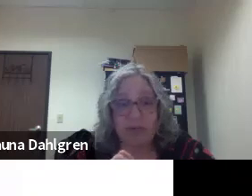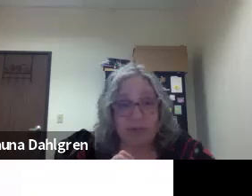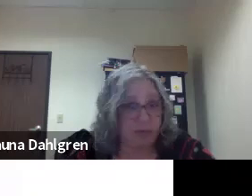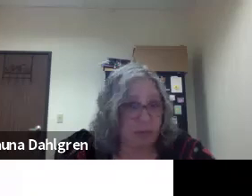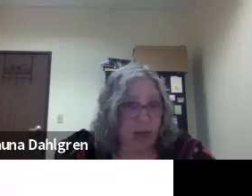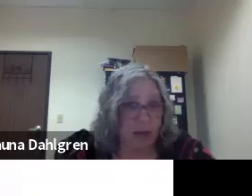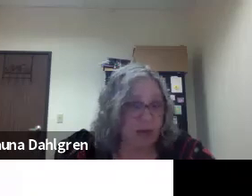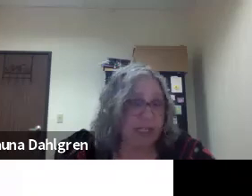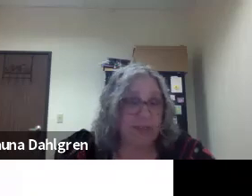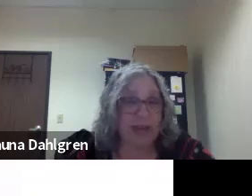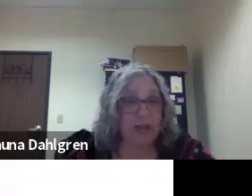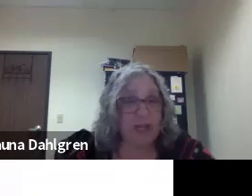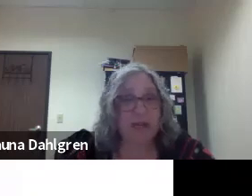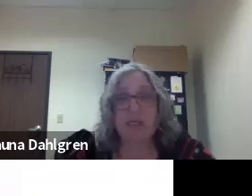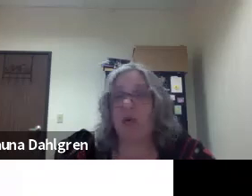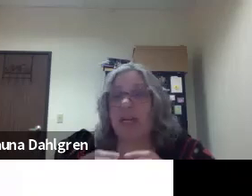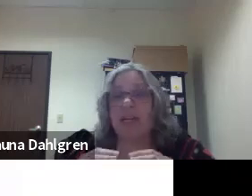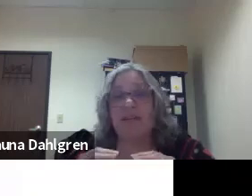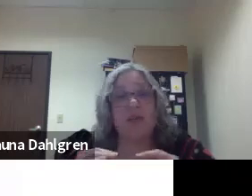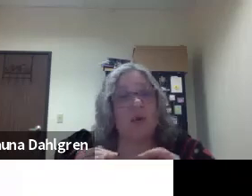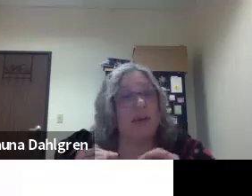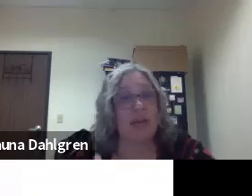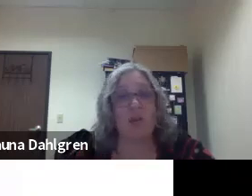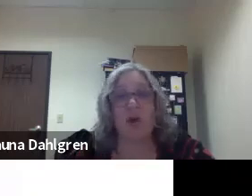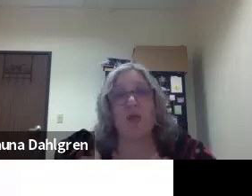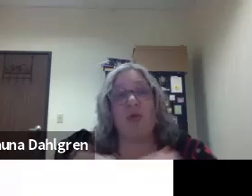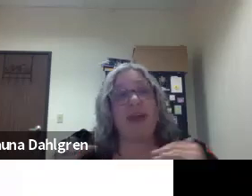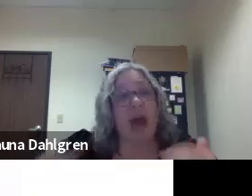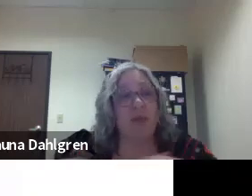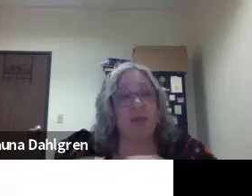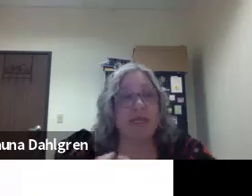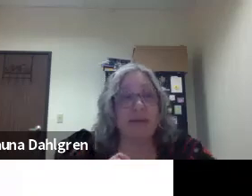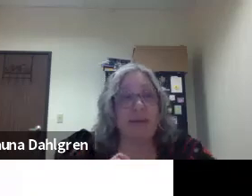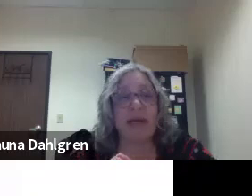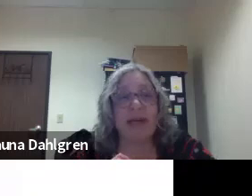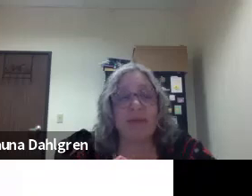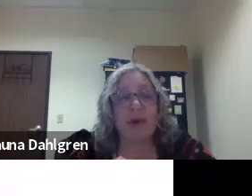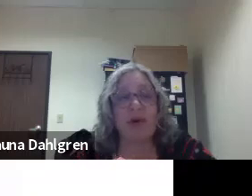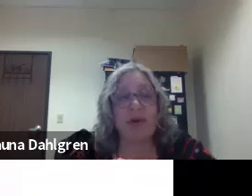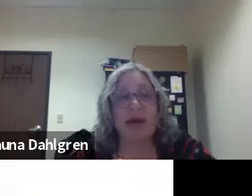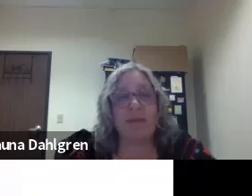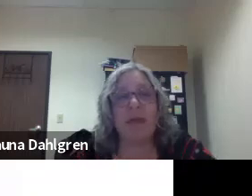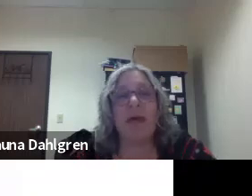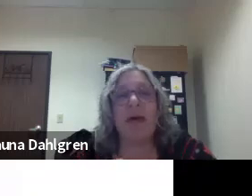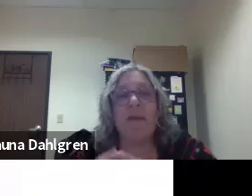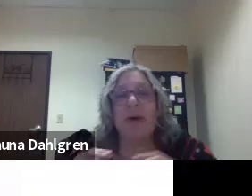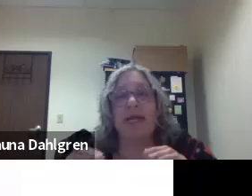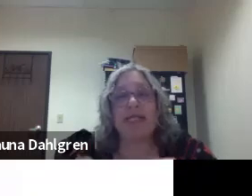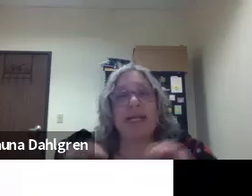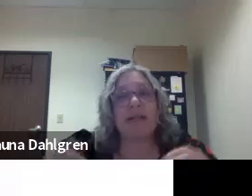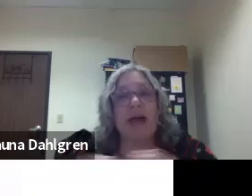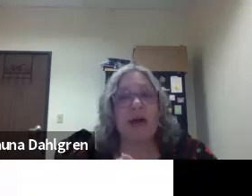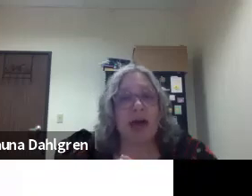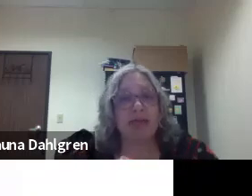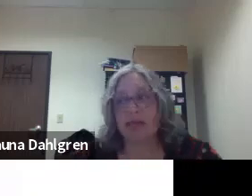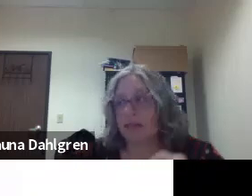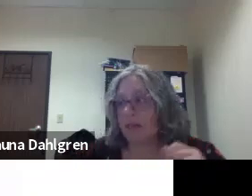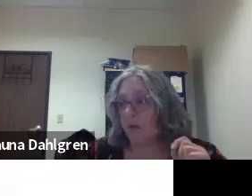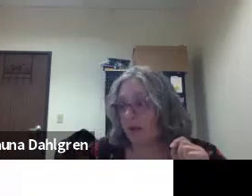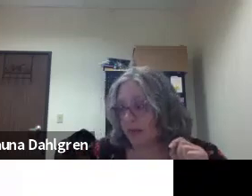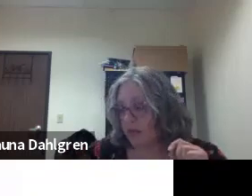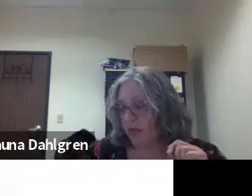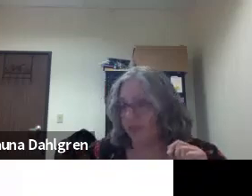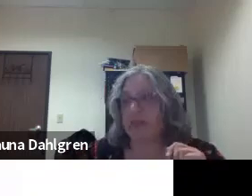voluntary participation, so an individual can work without participating in the program, but it does allow access